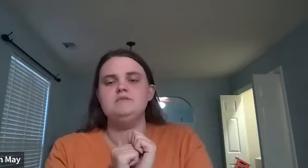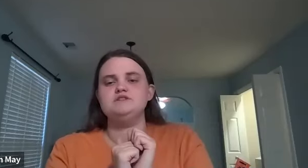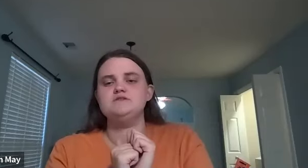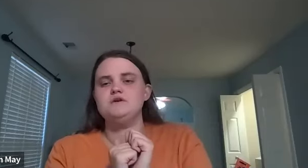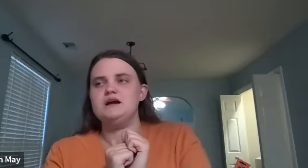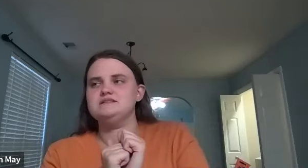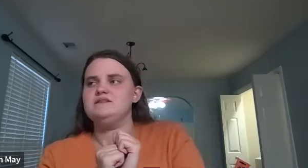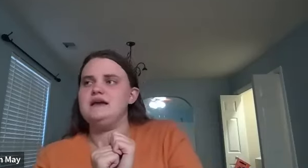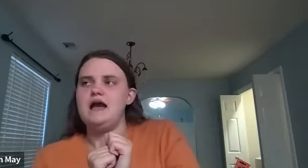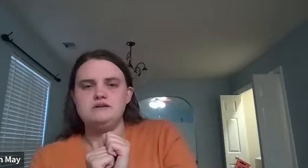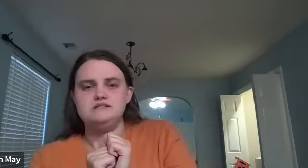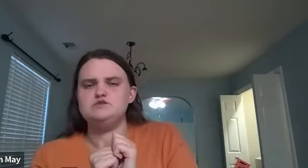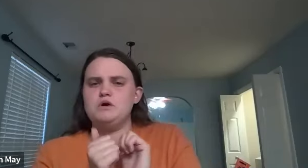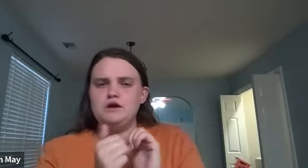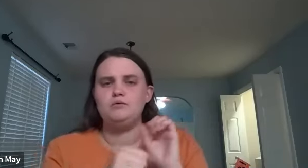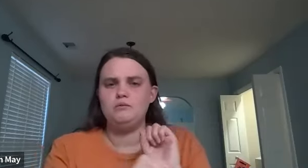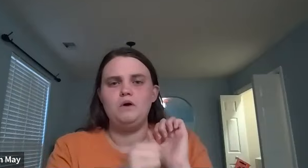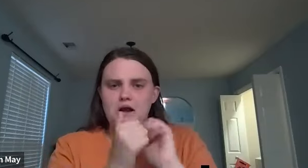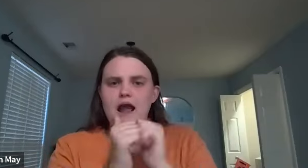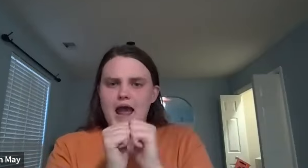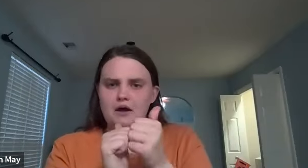So if you're asking like, how does this work, how.